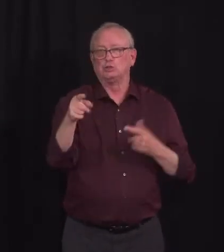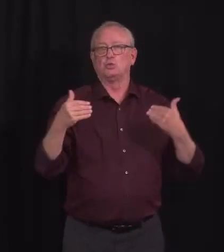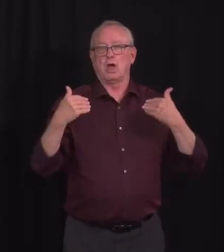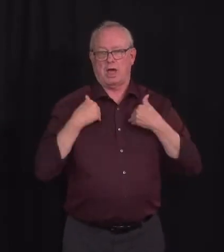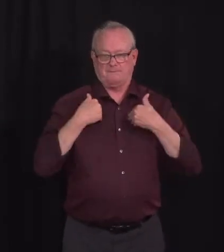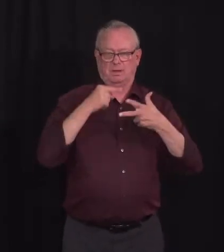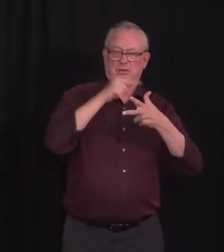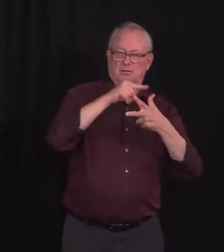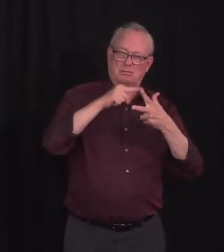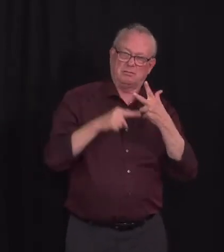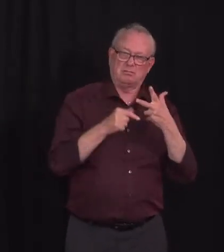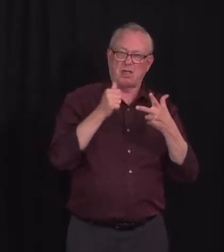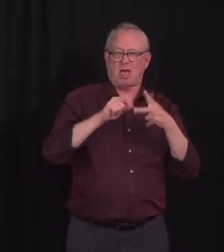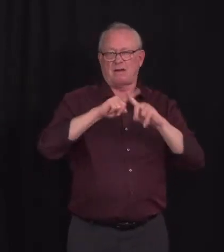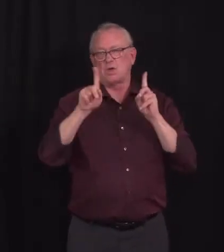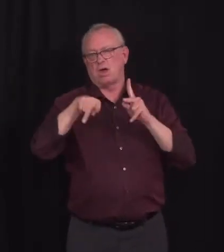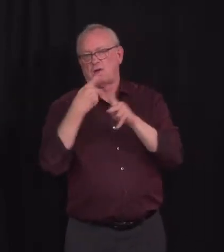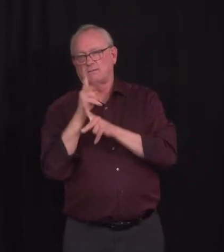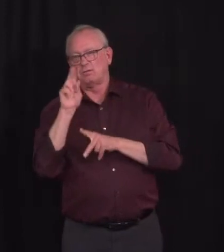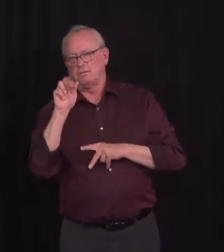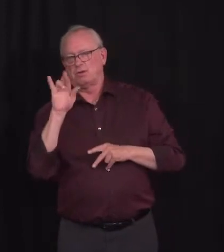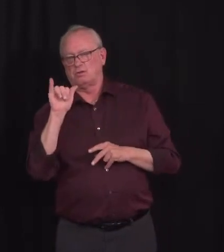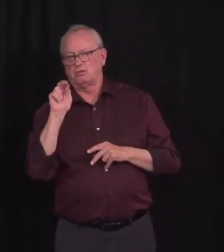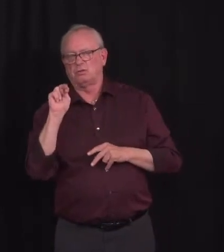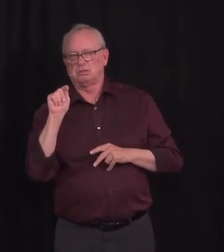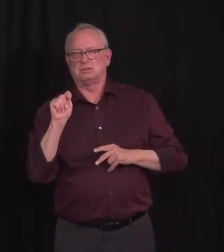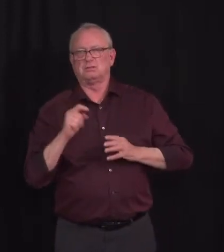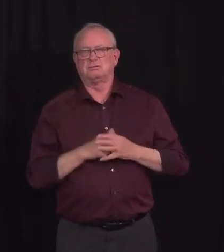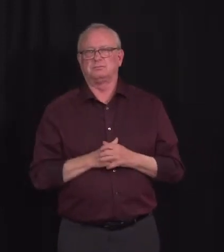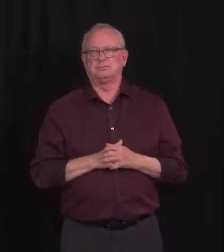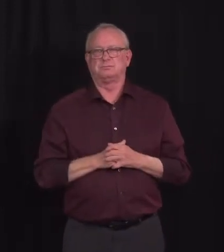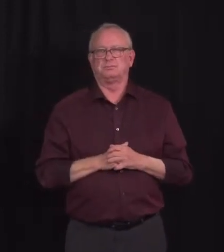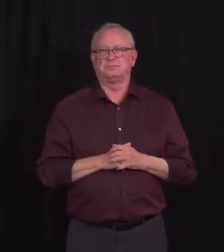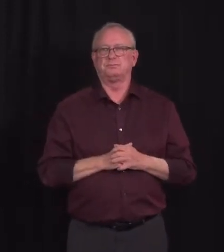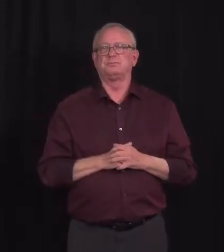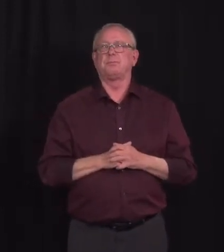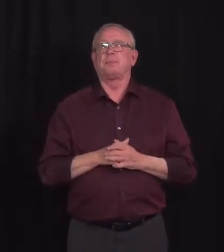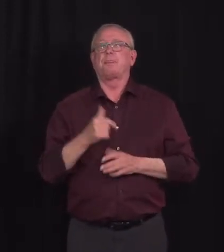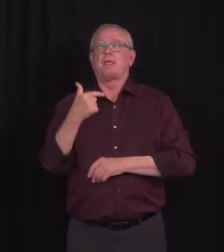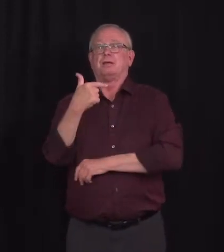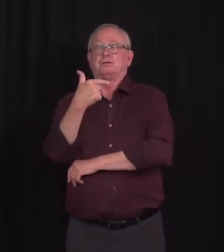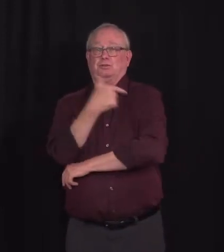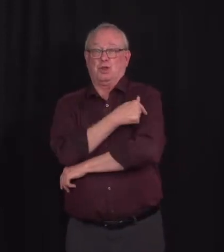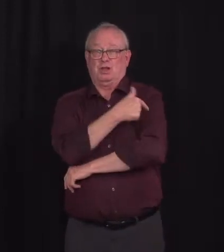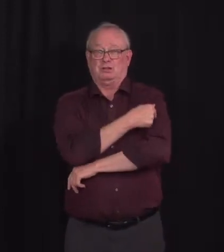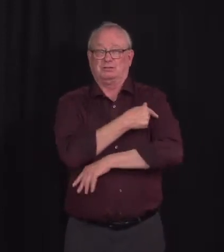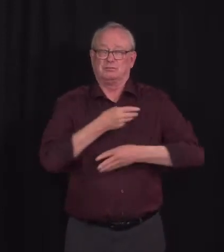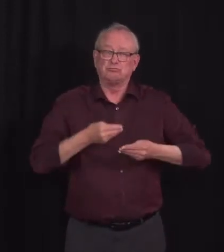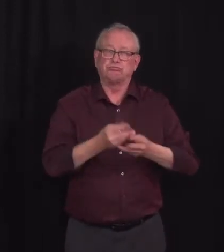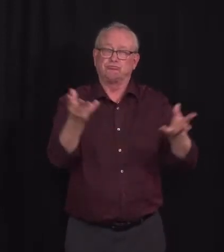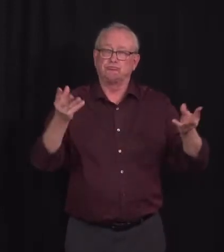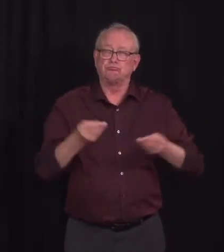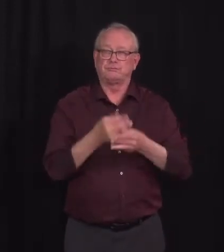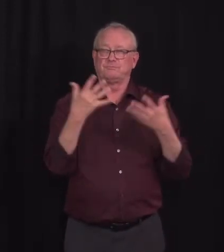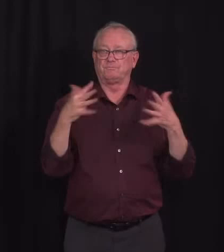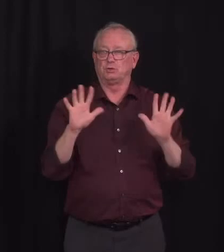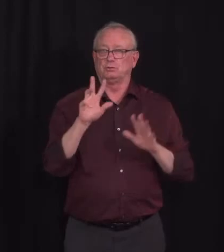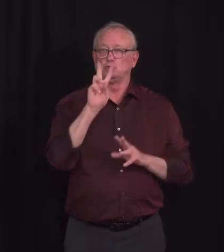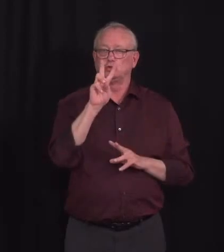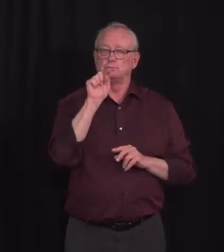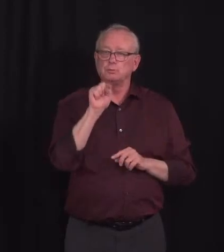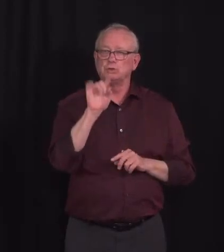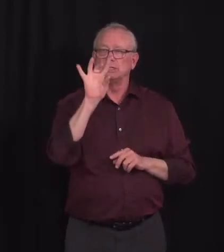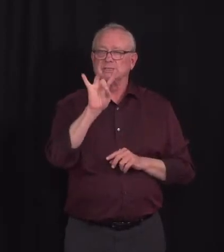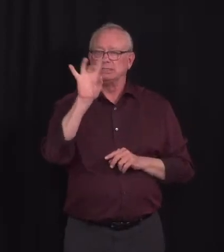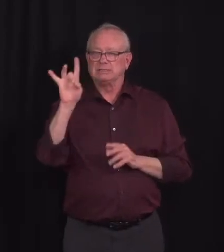We have now administered more than 2.88 million doses of COVID-19 vaccine in our province. This